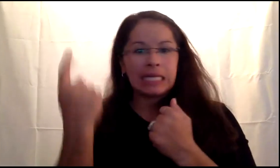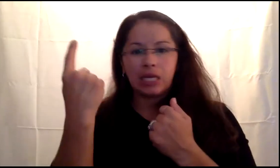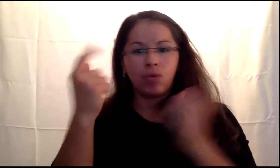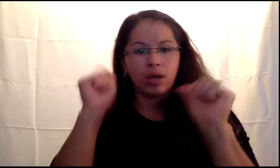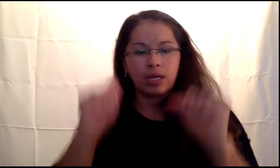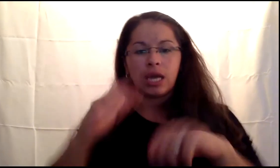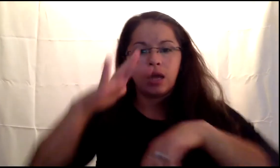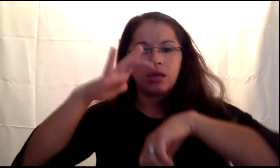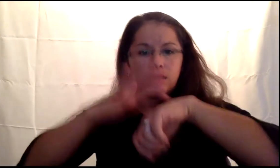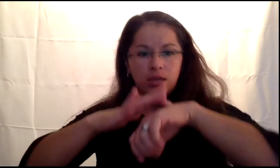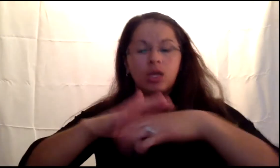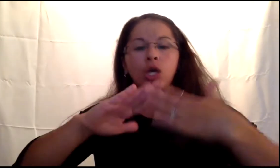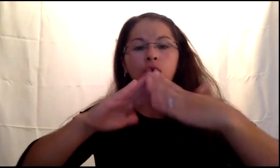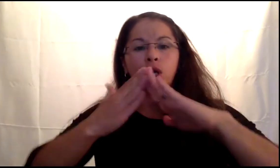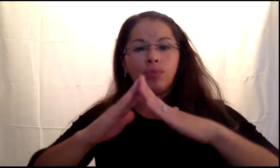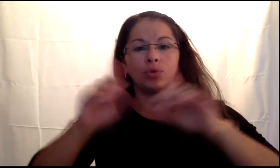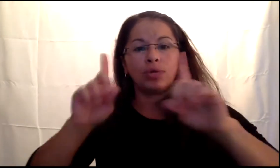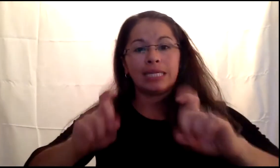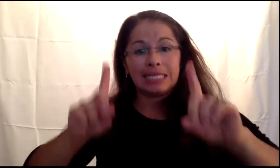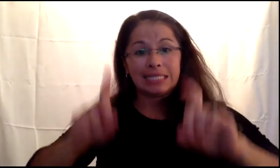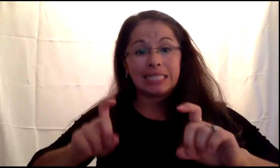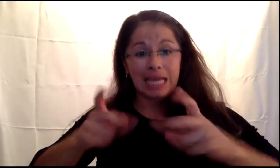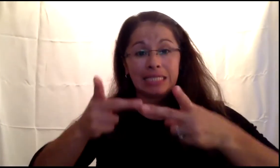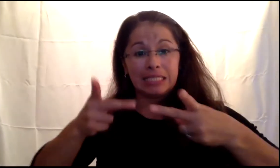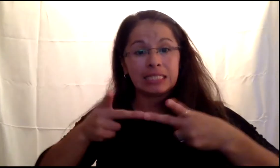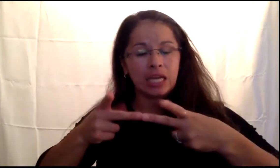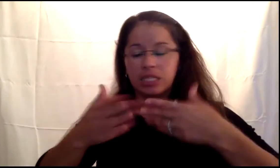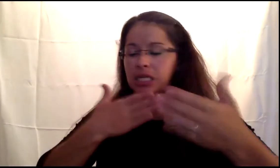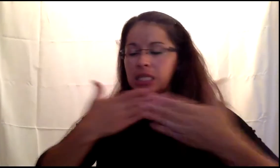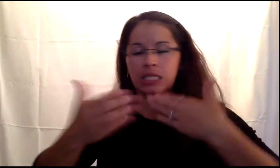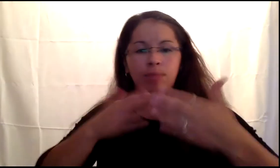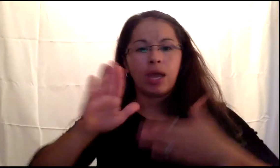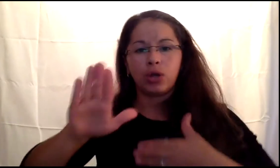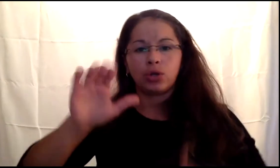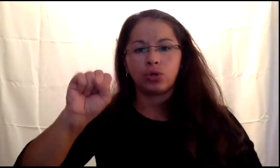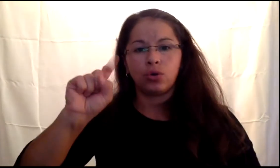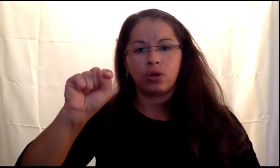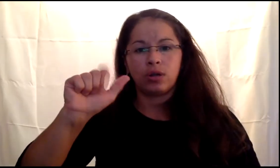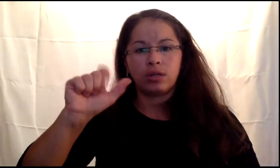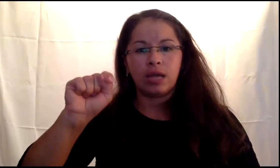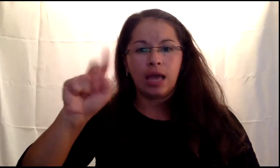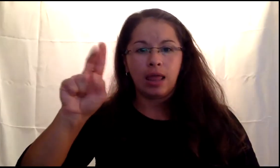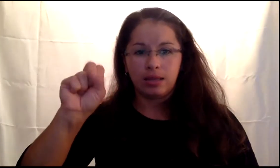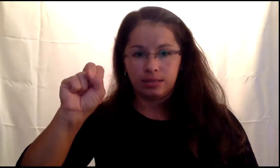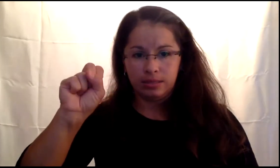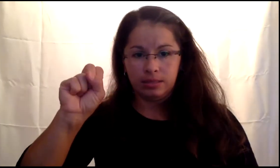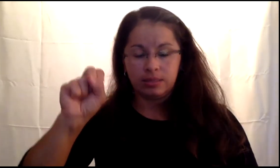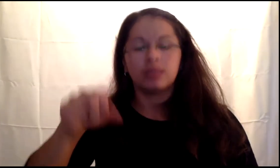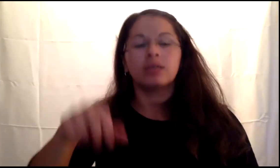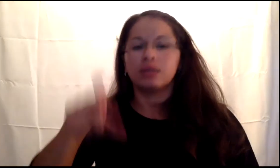site regardless of status. So know that. And I know that somebody had, they know a little bit